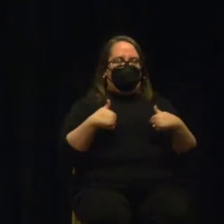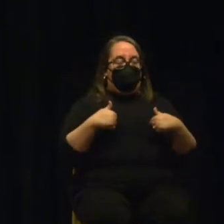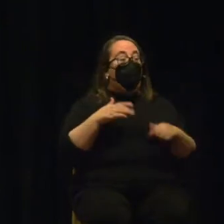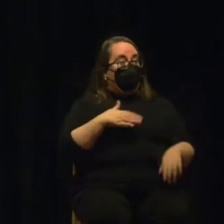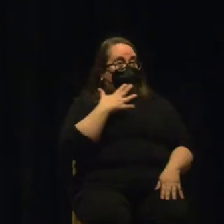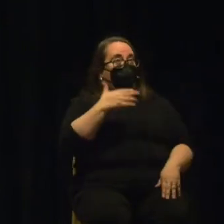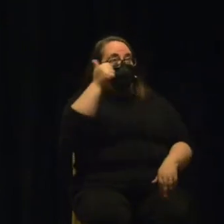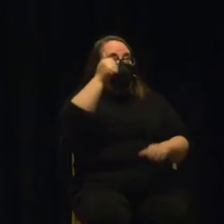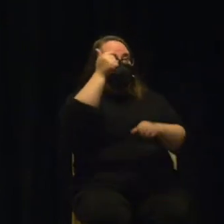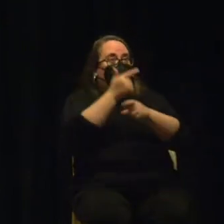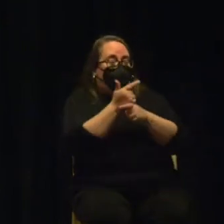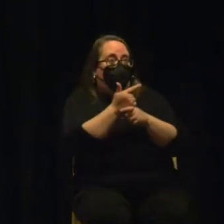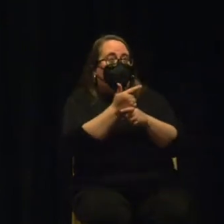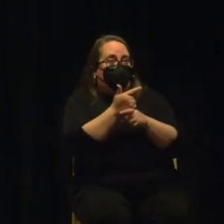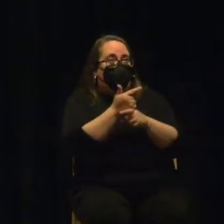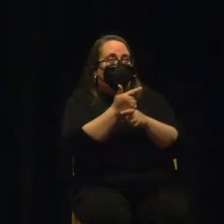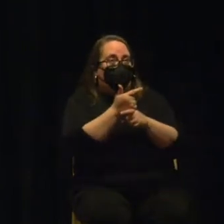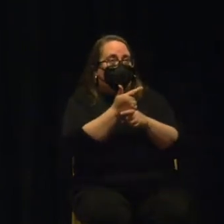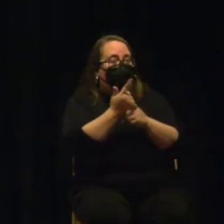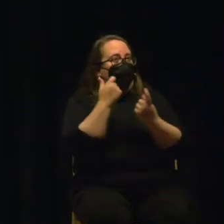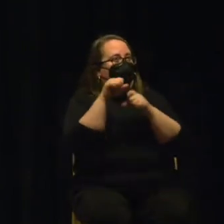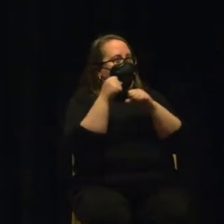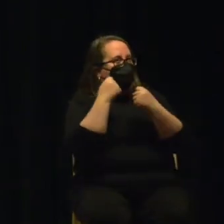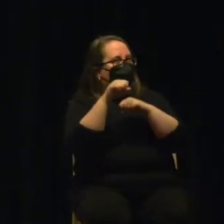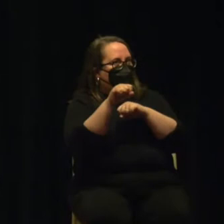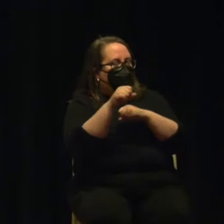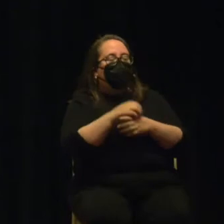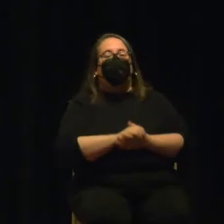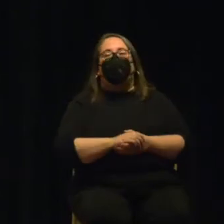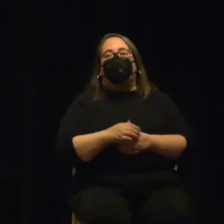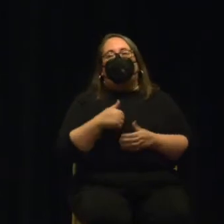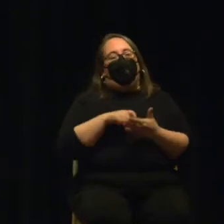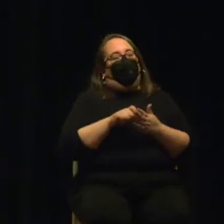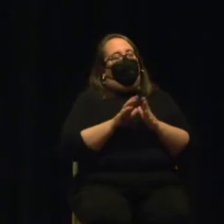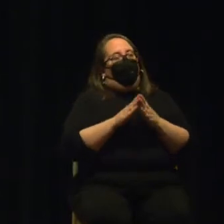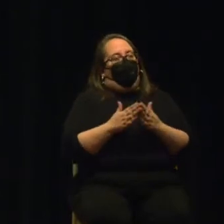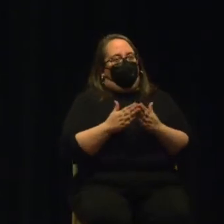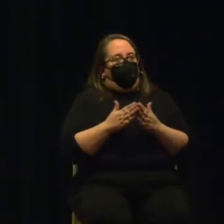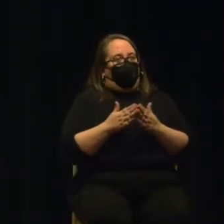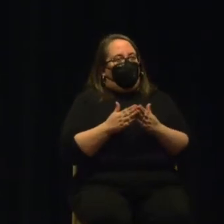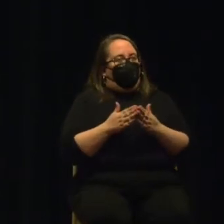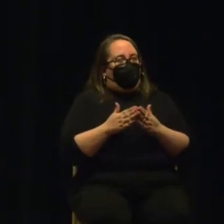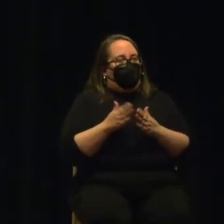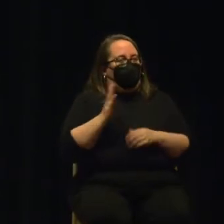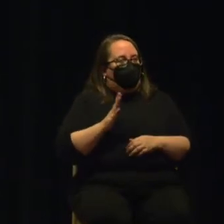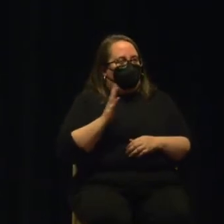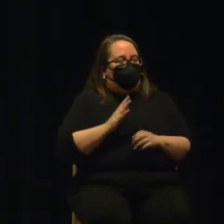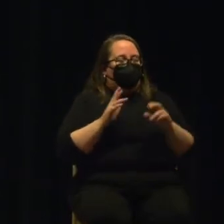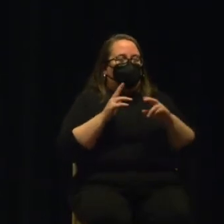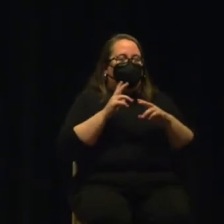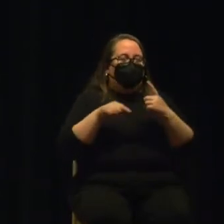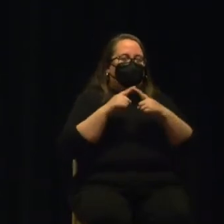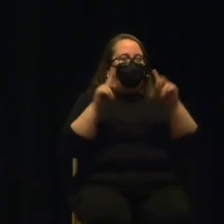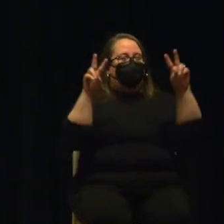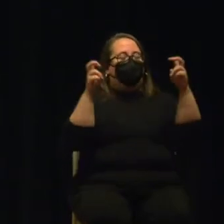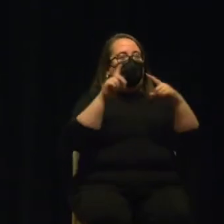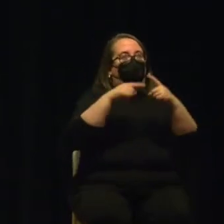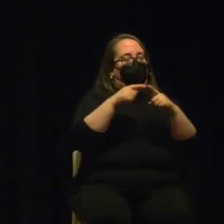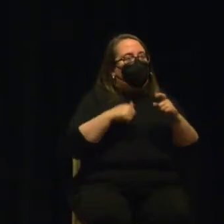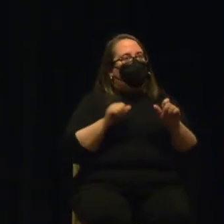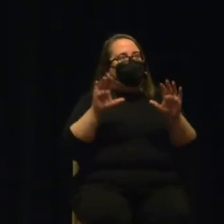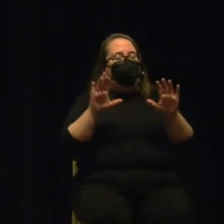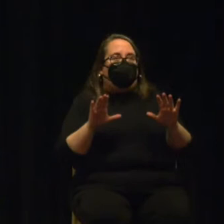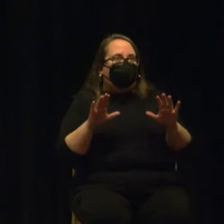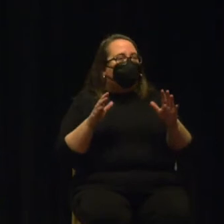My older brother was a boxer. I wrote this book years ago called When I Was the Greatest, about this kid. He's in the boxing ring, but he never